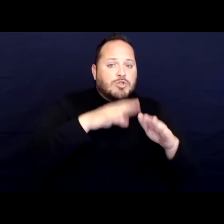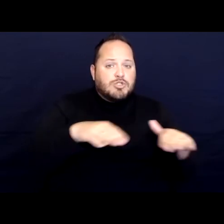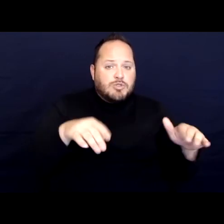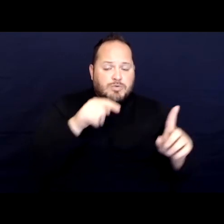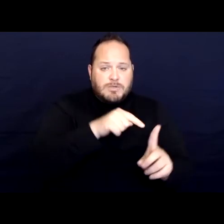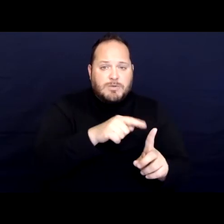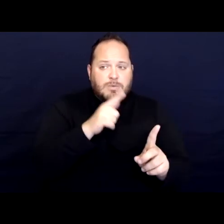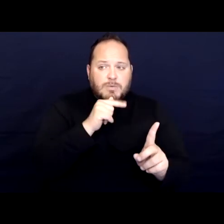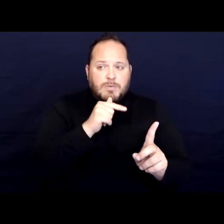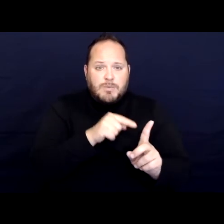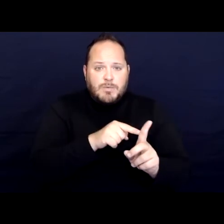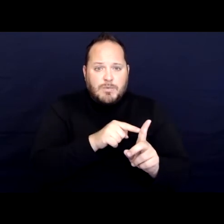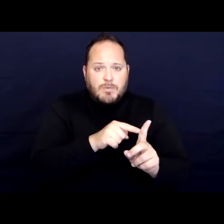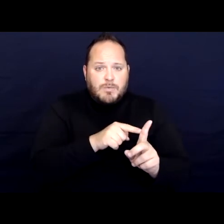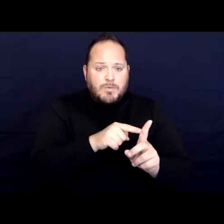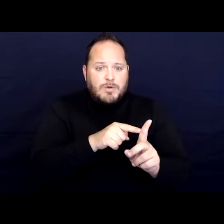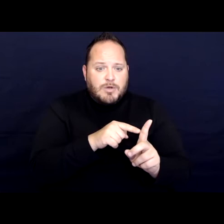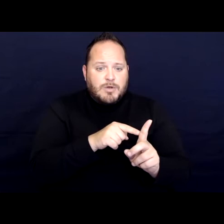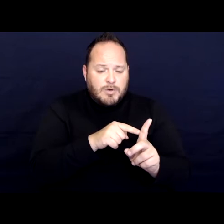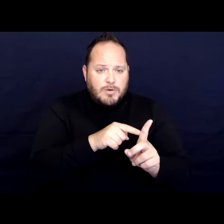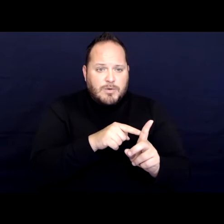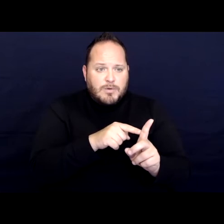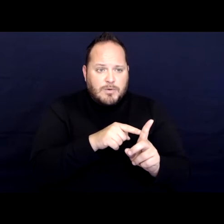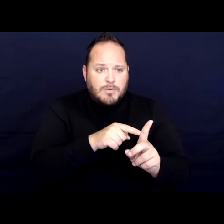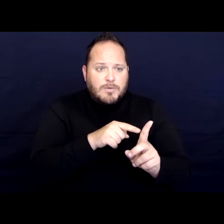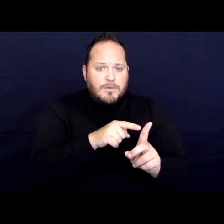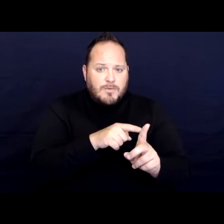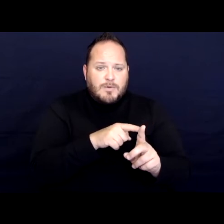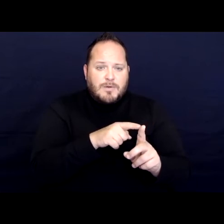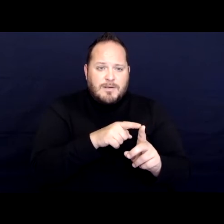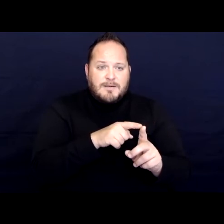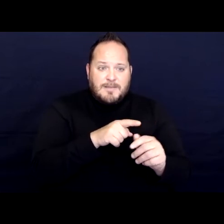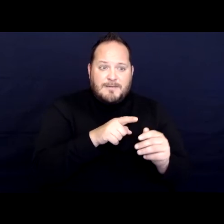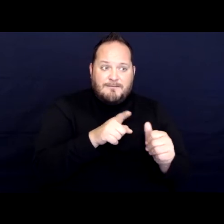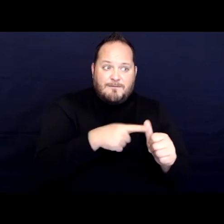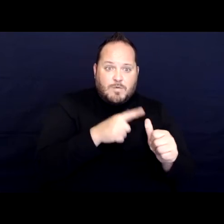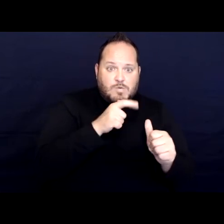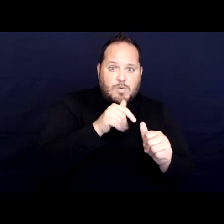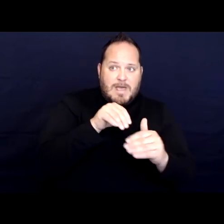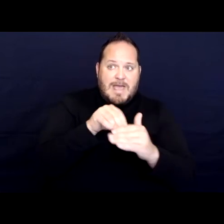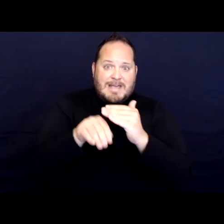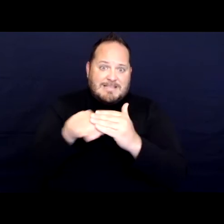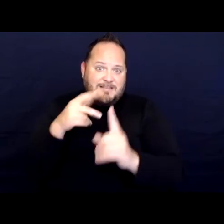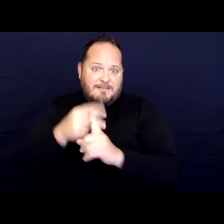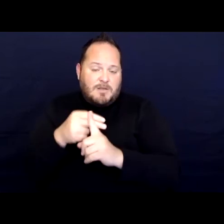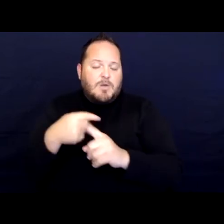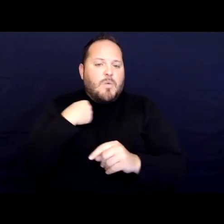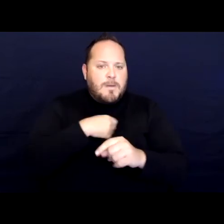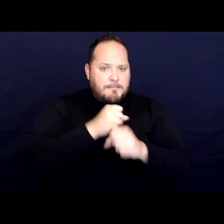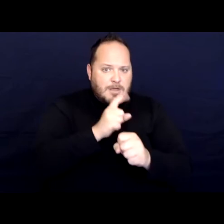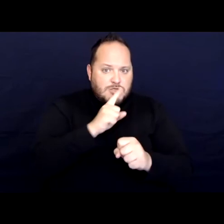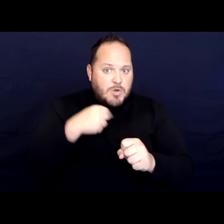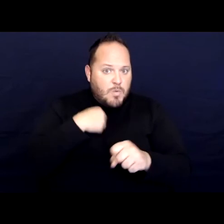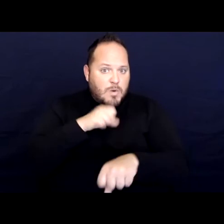were seen at, that were first getting access, we made sure that we were working and partnering as much